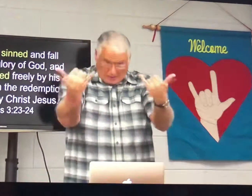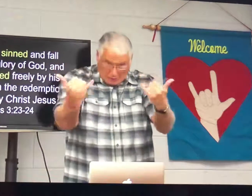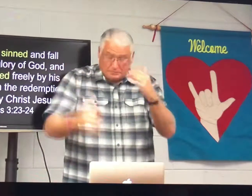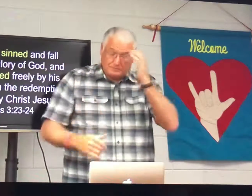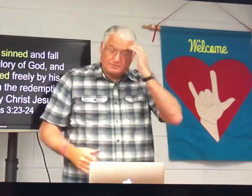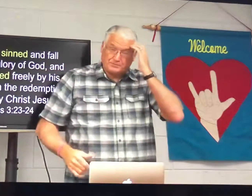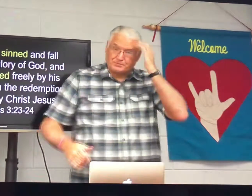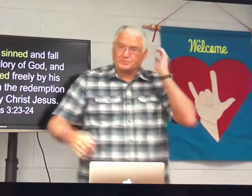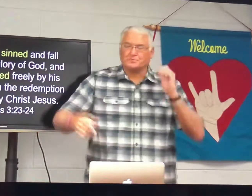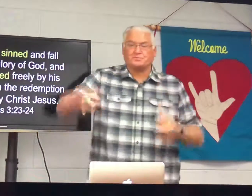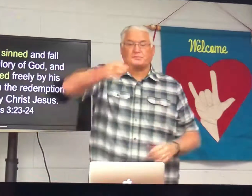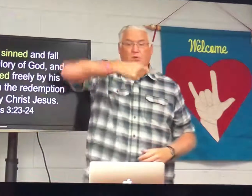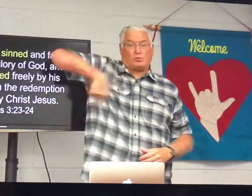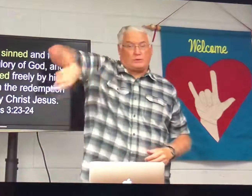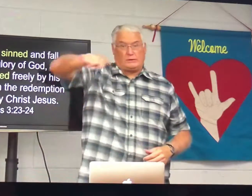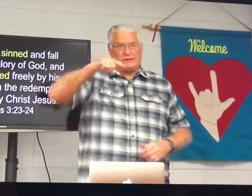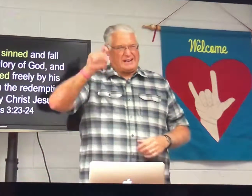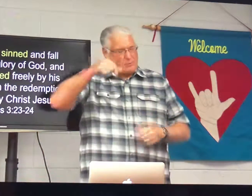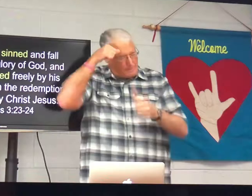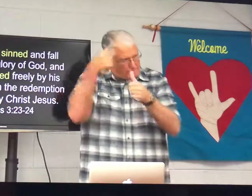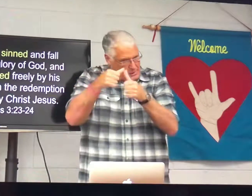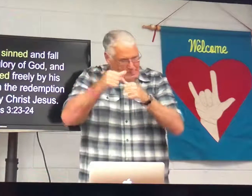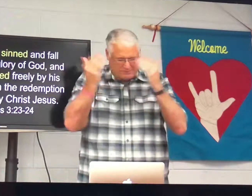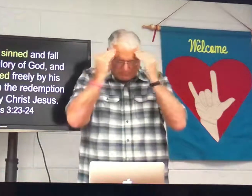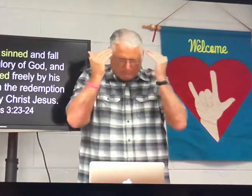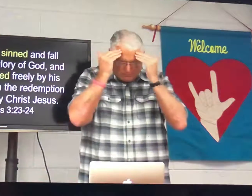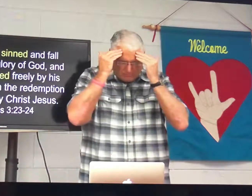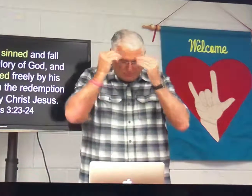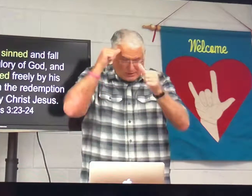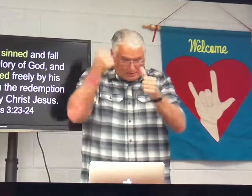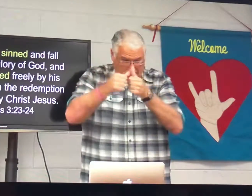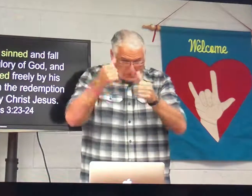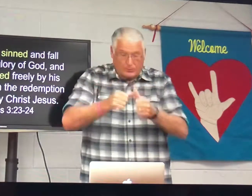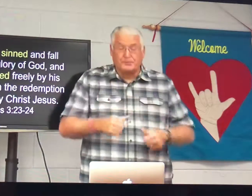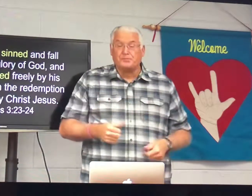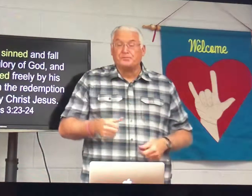So there's Choi serving as the DH again.